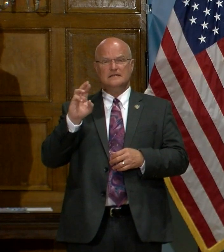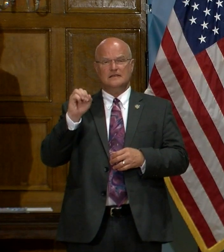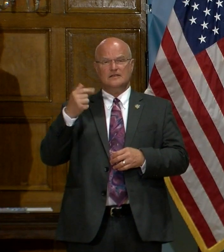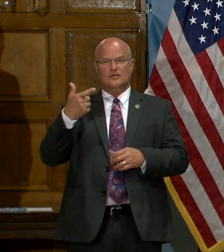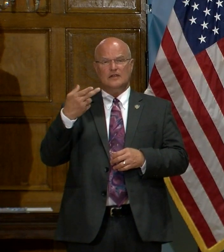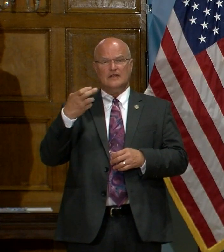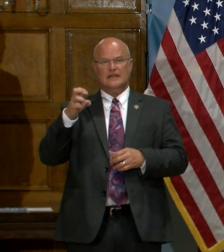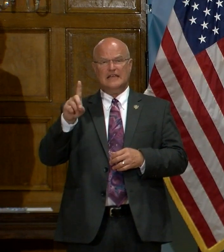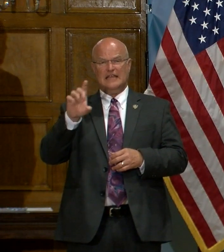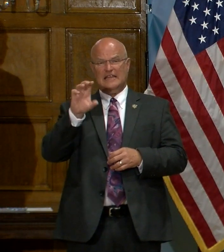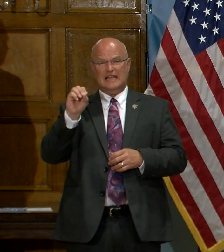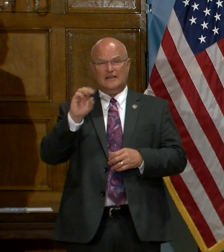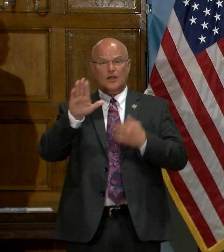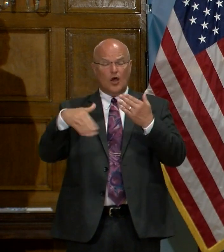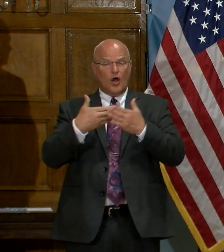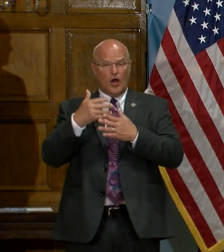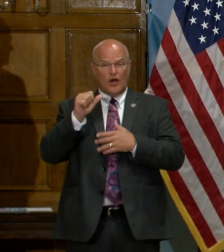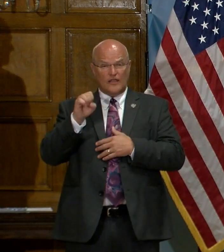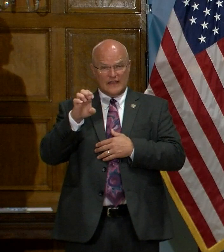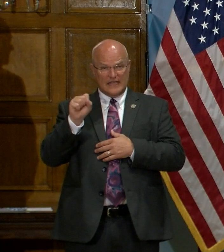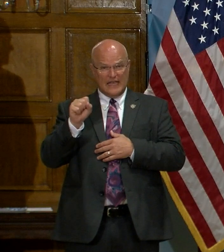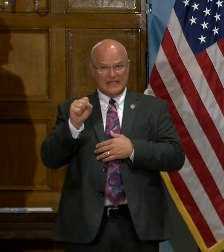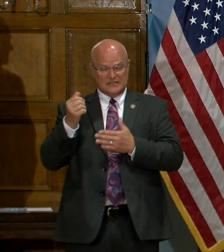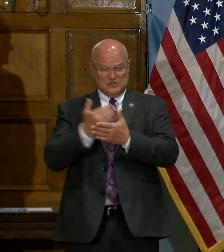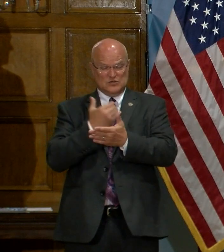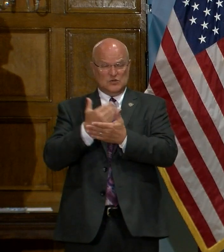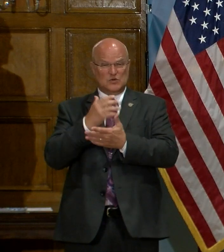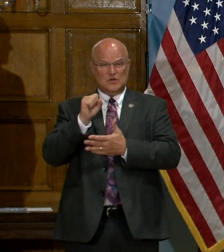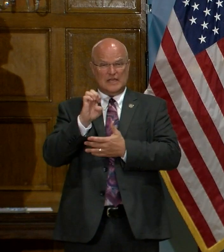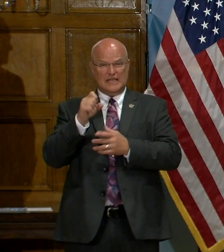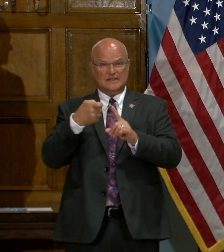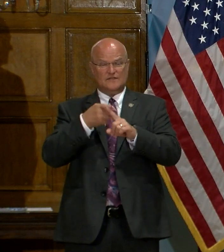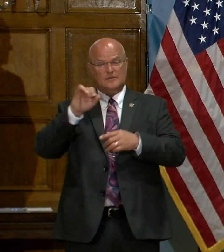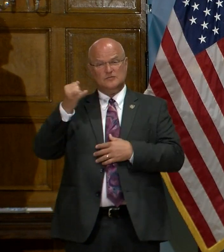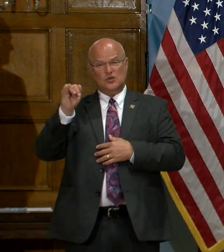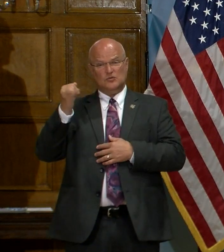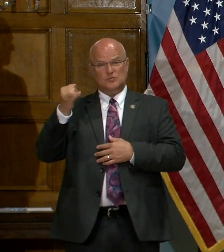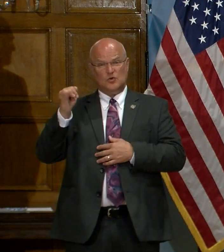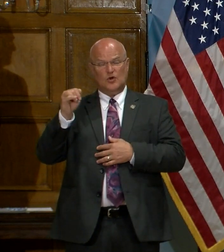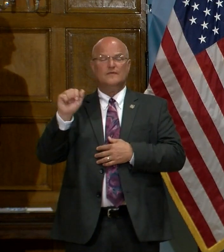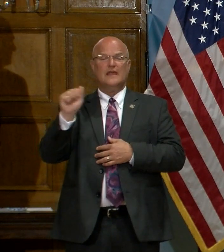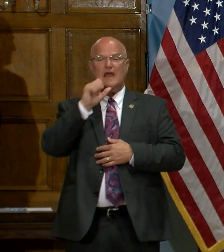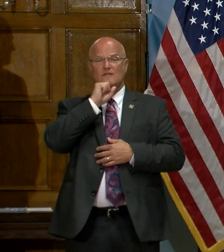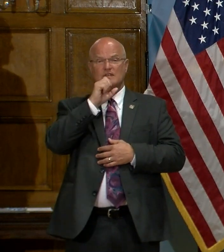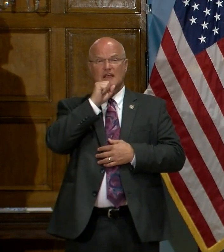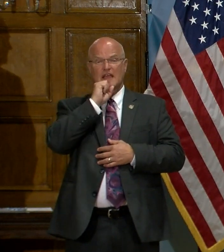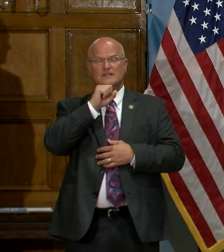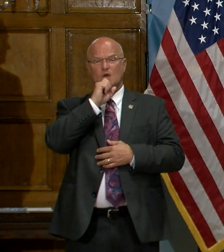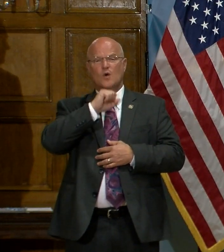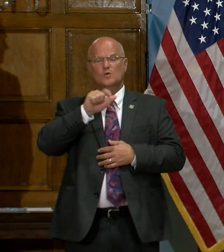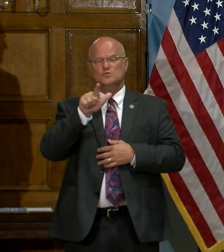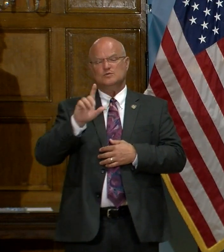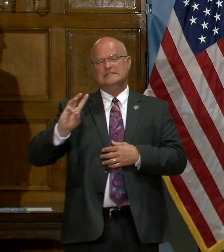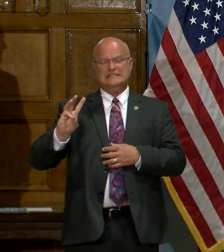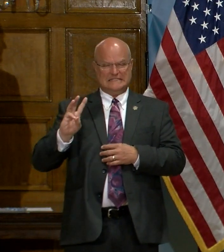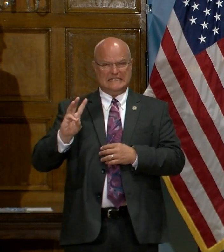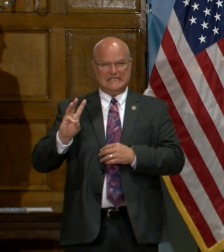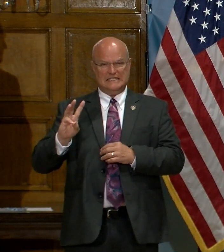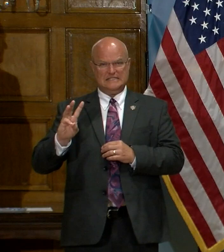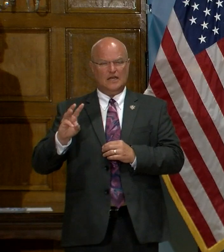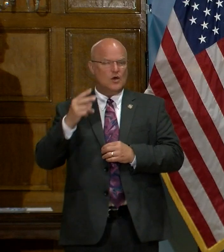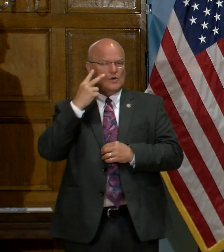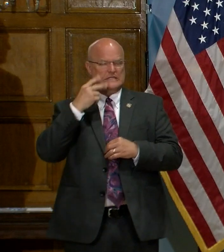Craighead County, where all the cases, new cases are coming from Jonesboro, the average age is only 26. So